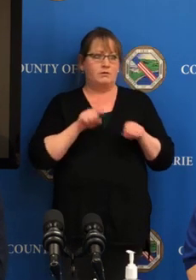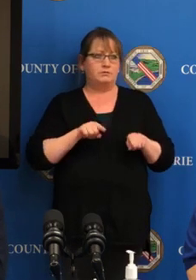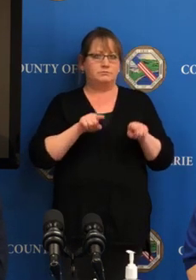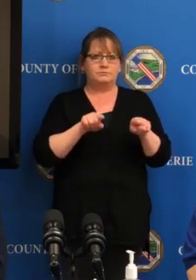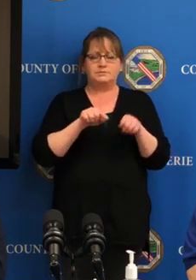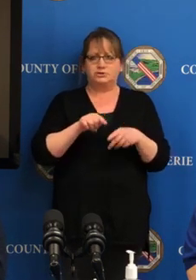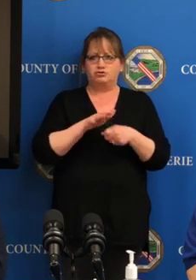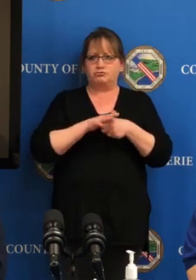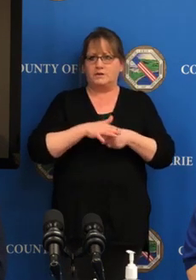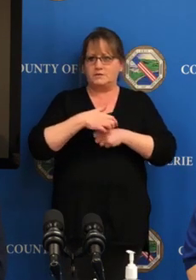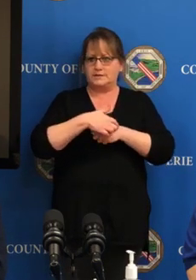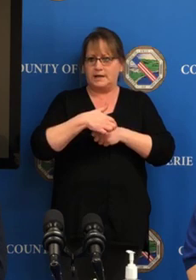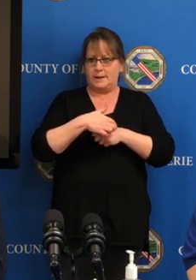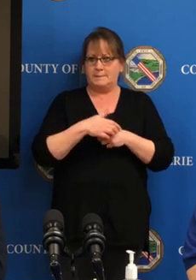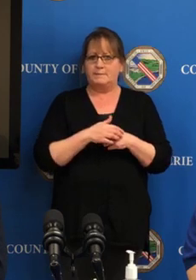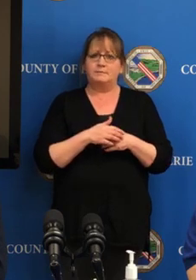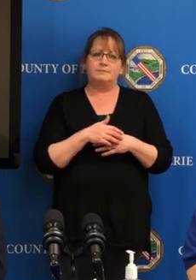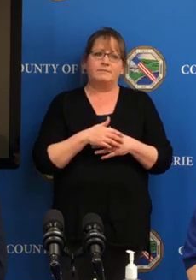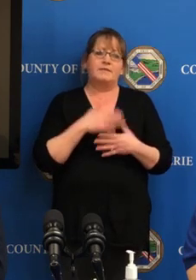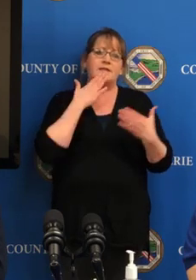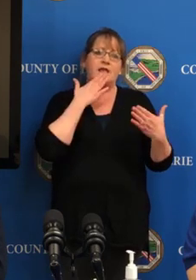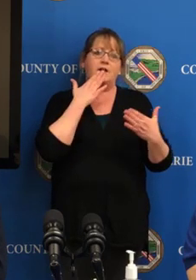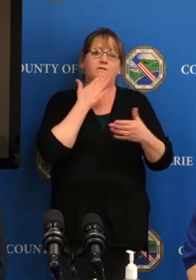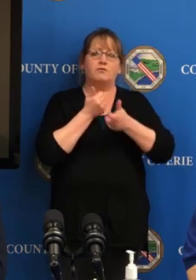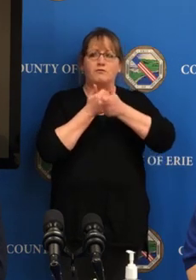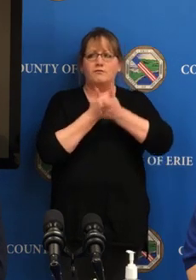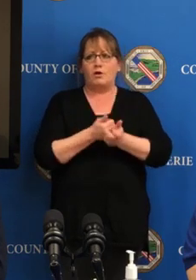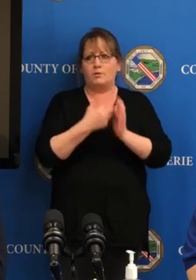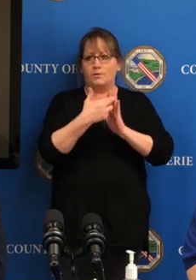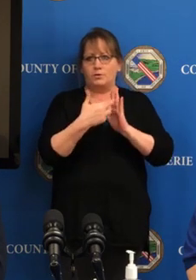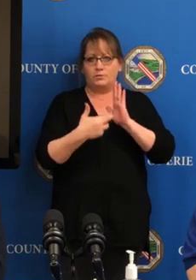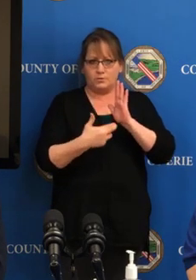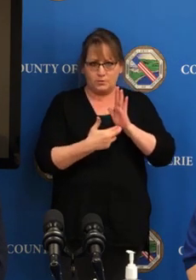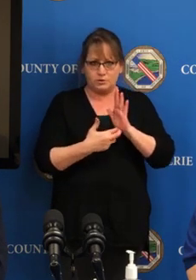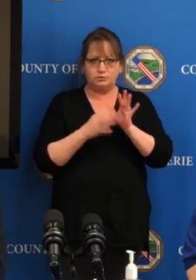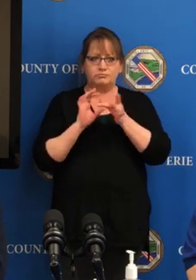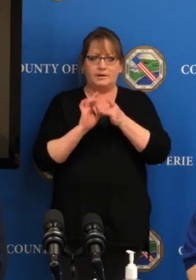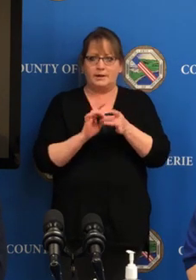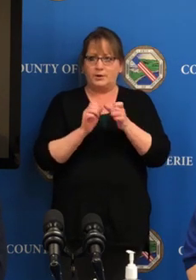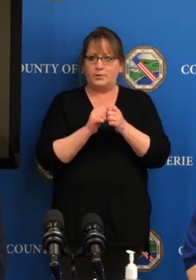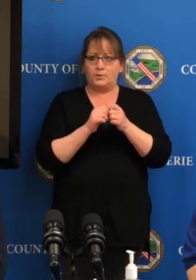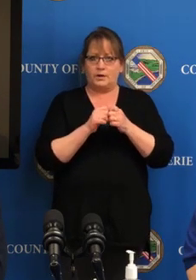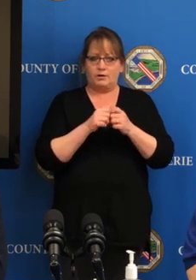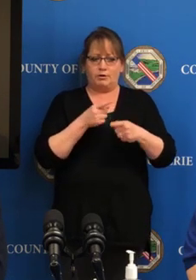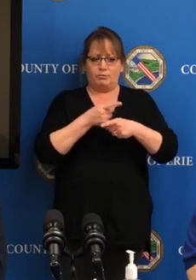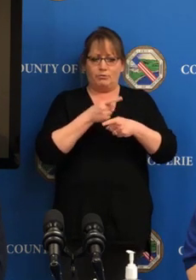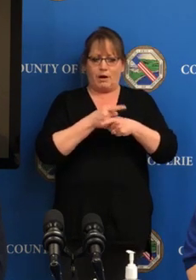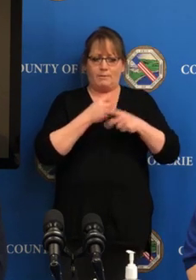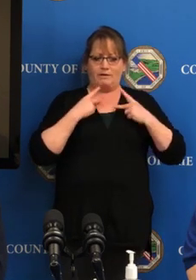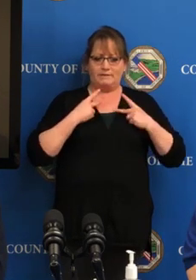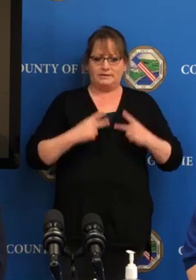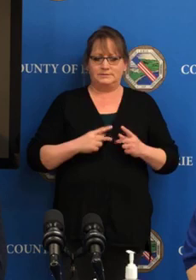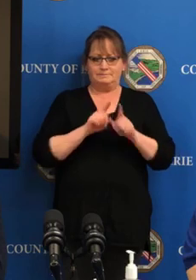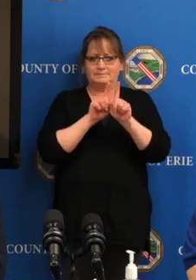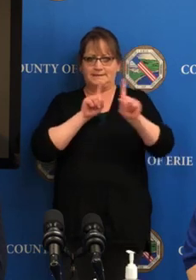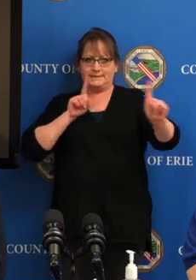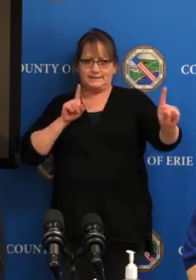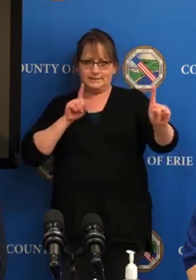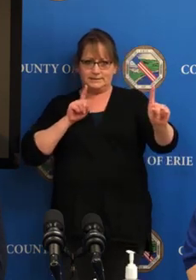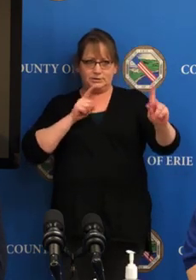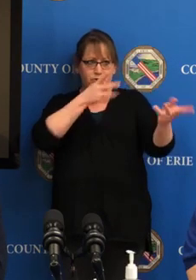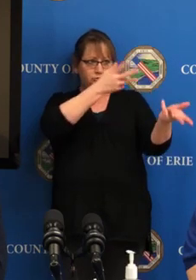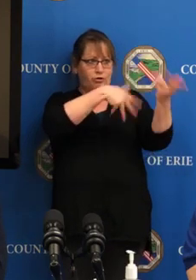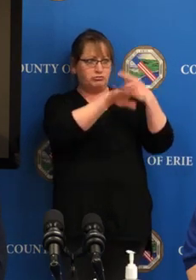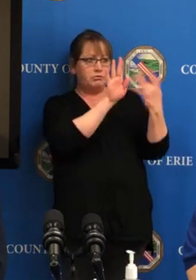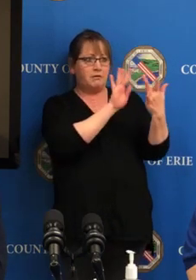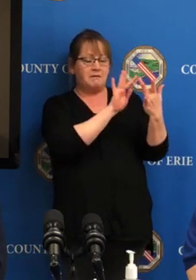times, for following the rules with regards to proper physical distancing, keeping social contact with each other,